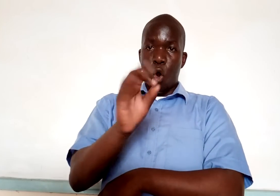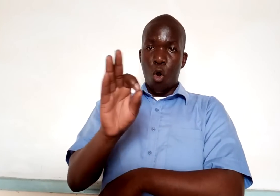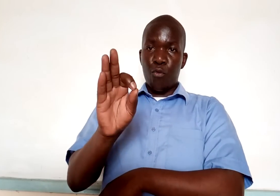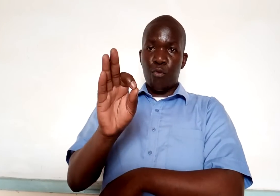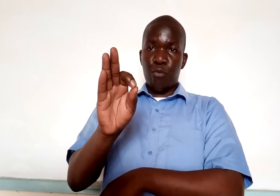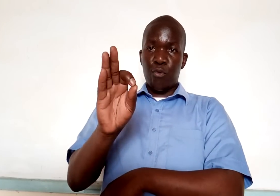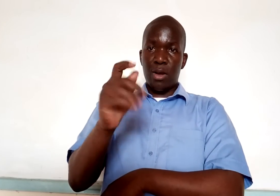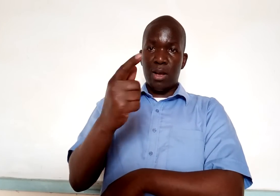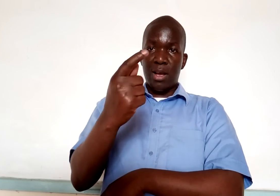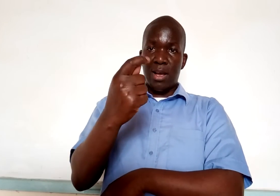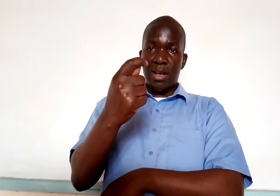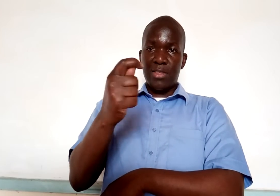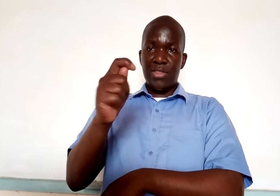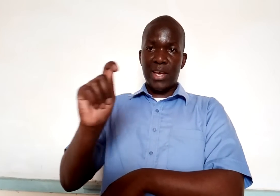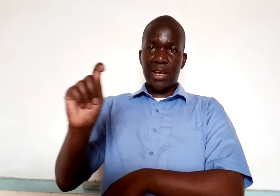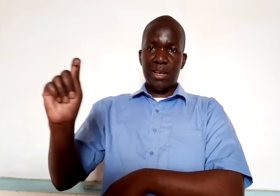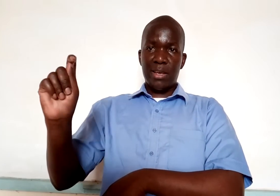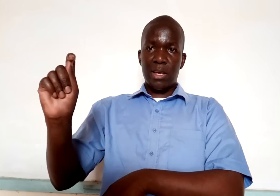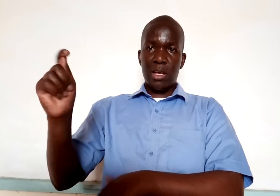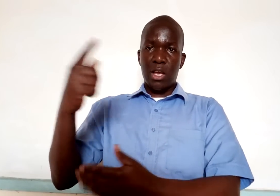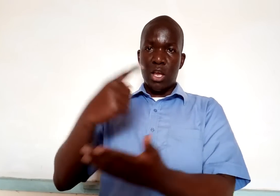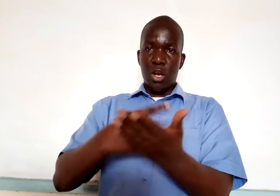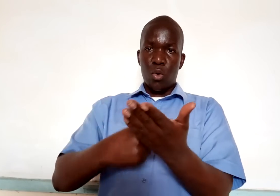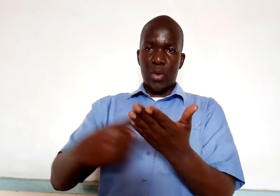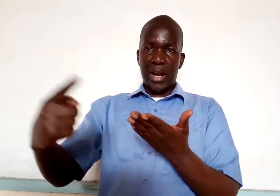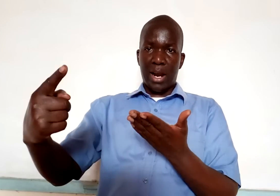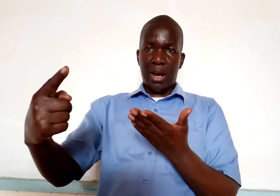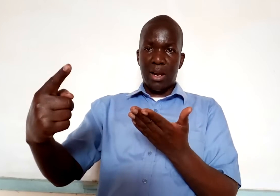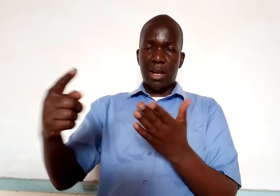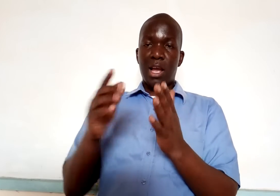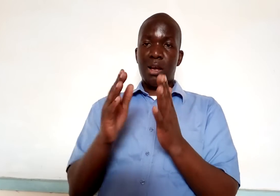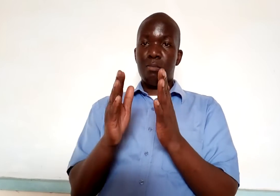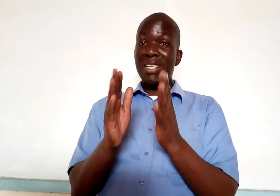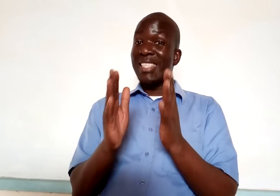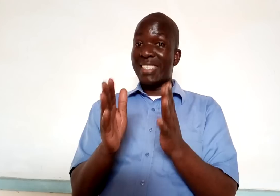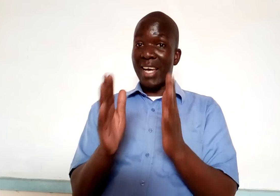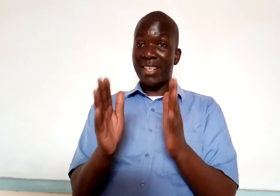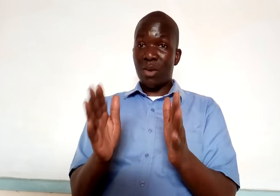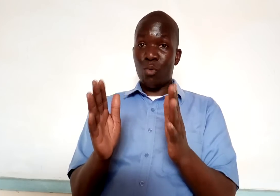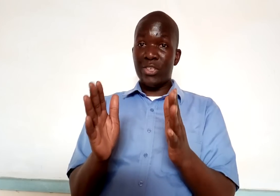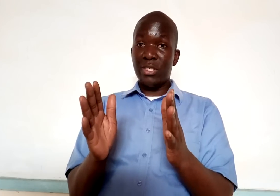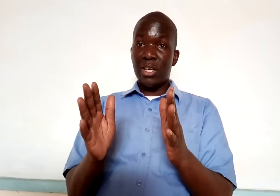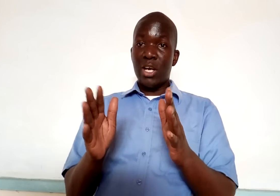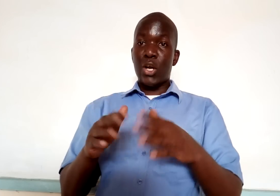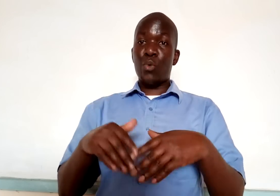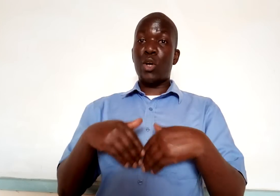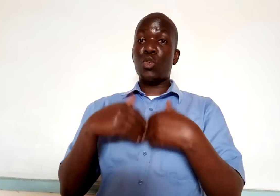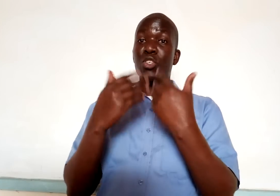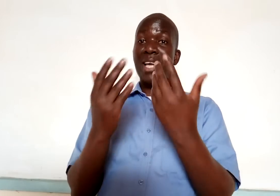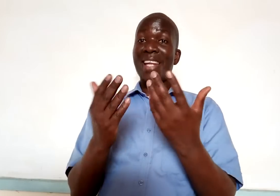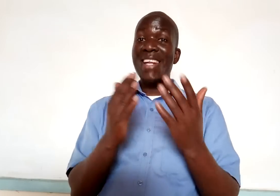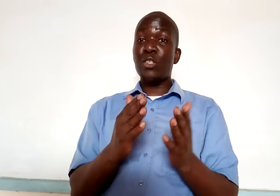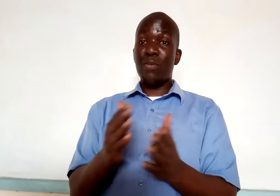of the week. But in sign language, you can also sign days of the